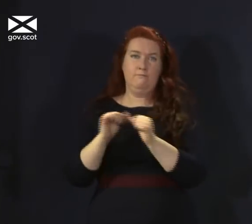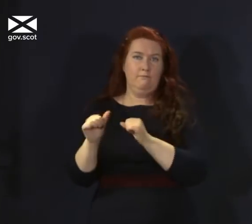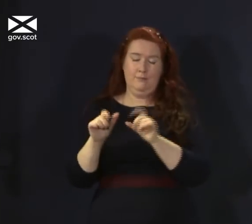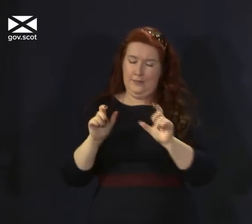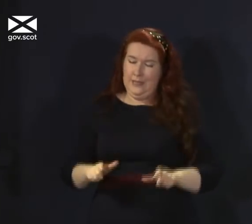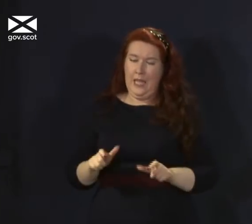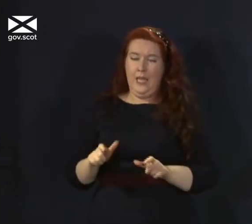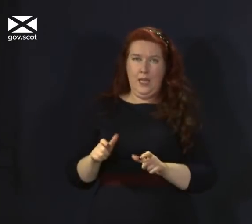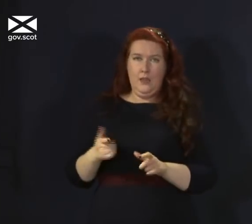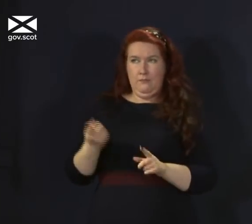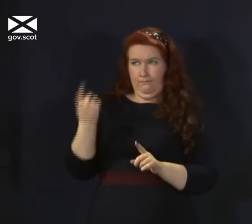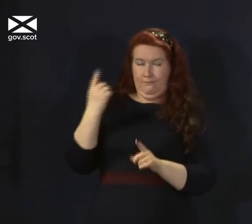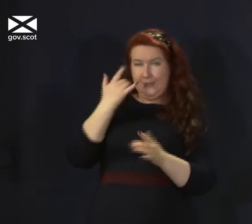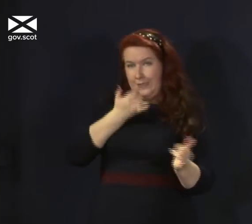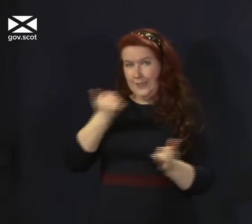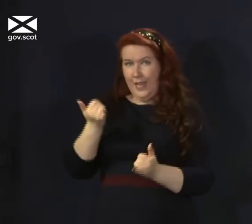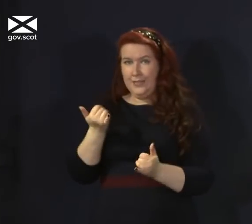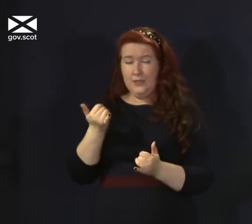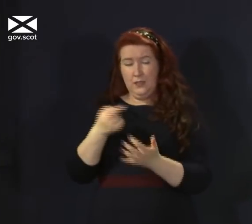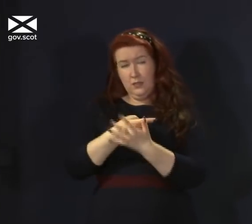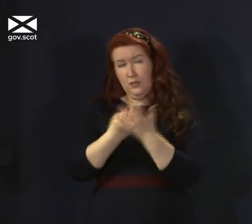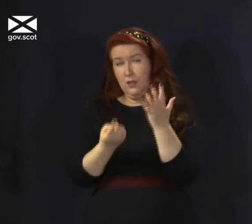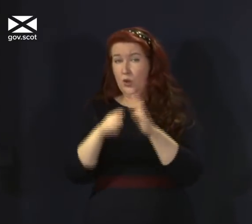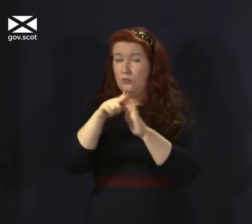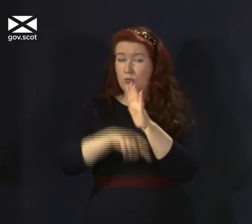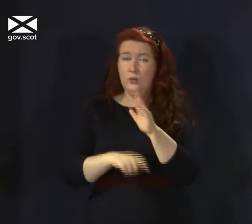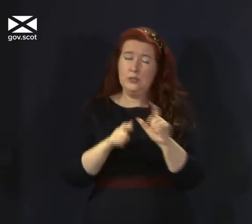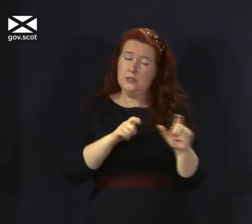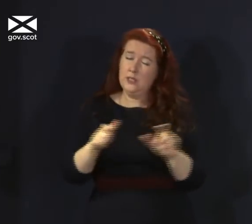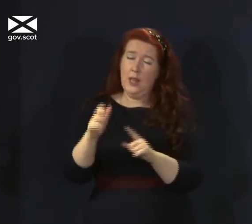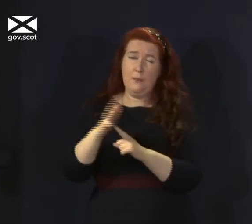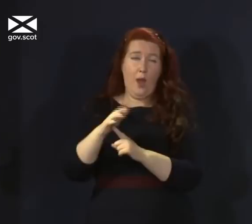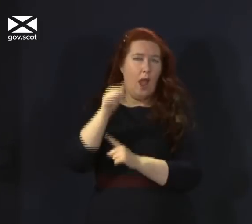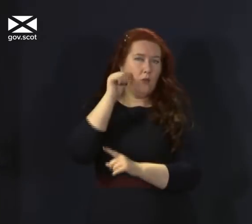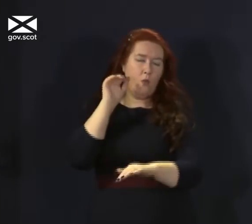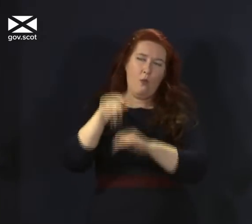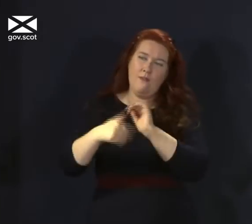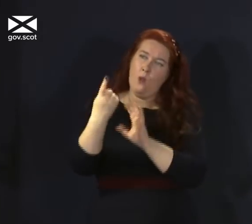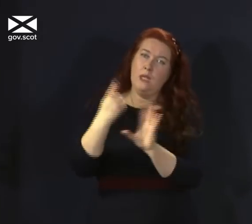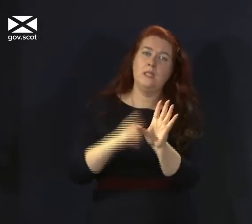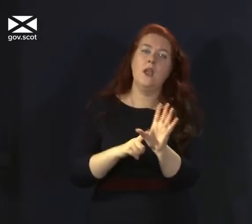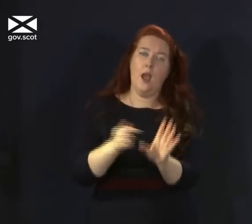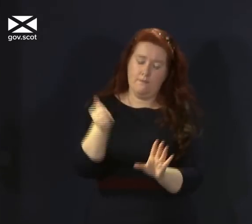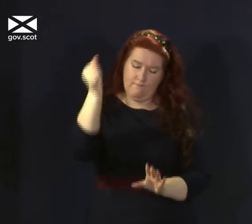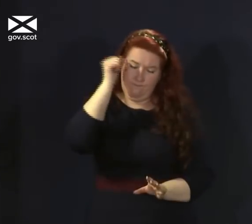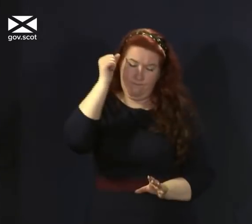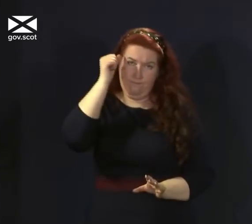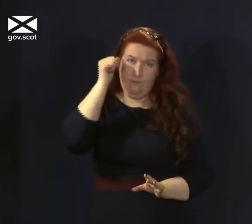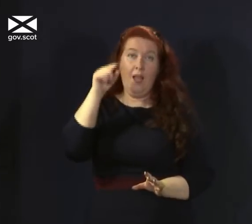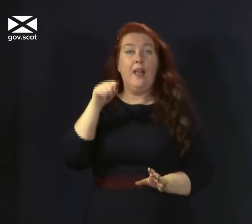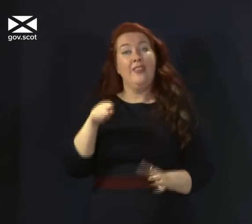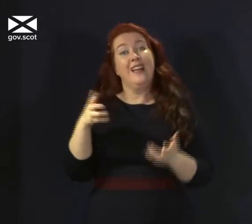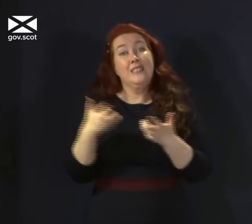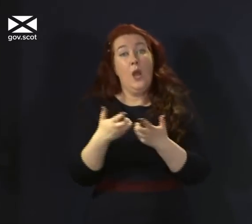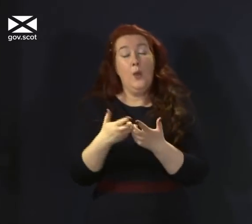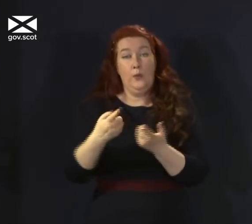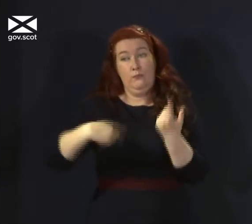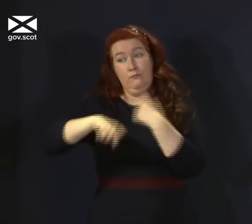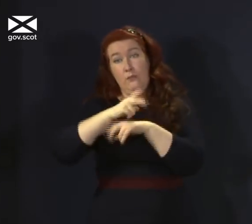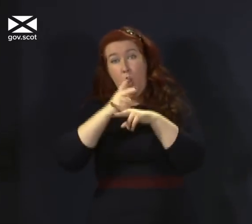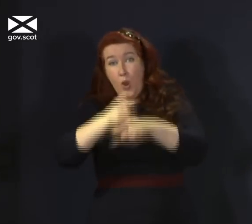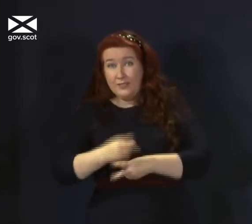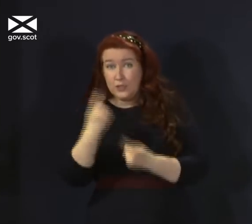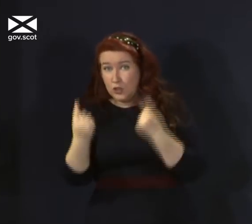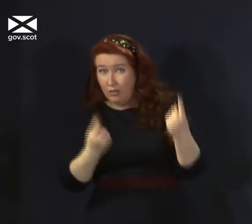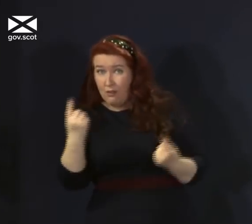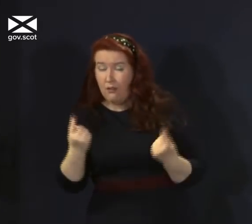still important that we stick to all of these rules, as so many of us have done now for more than a year. because that is how we continue to look after each other,